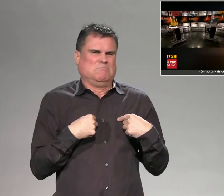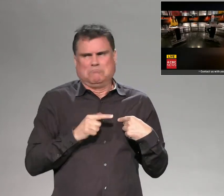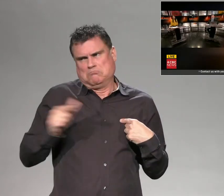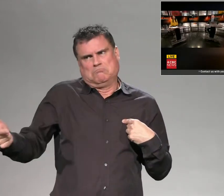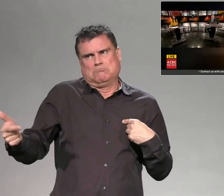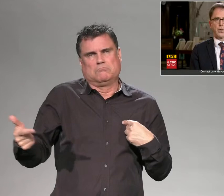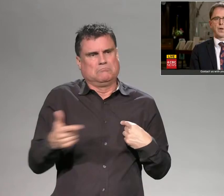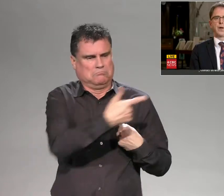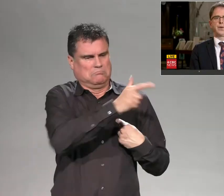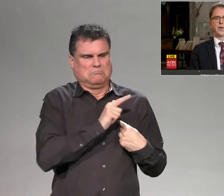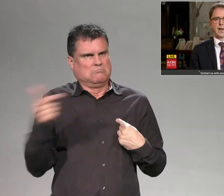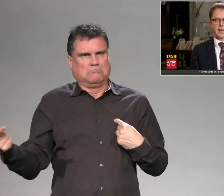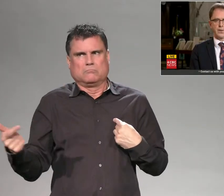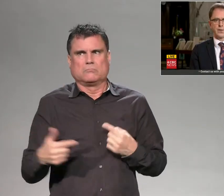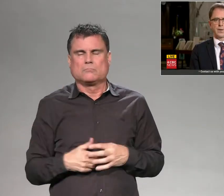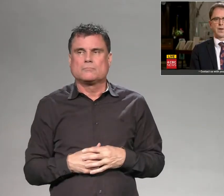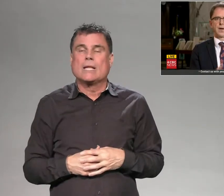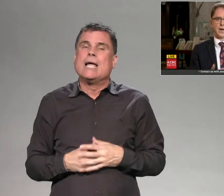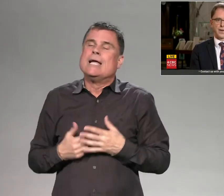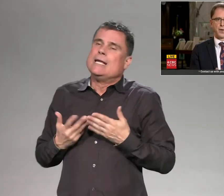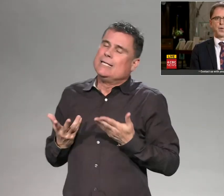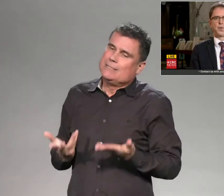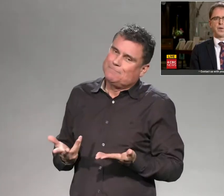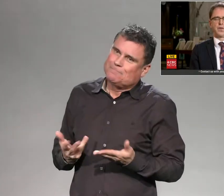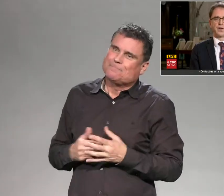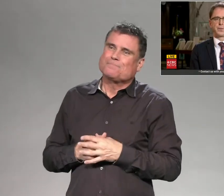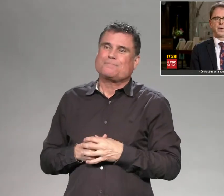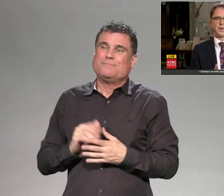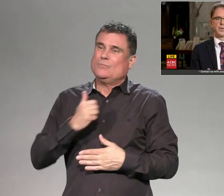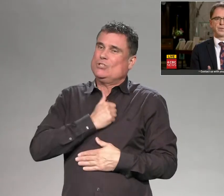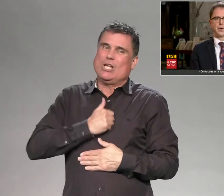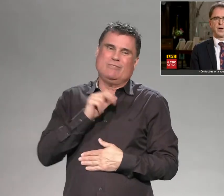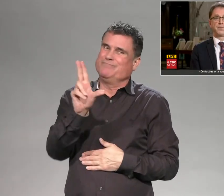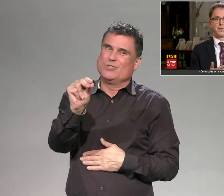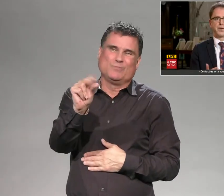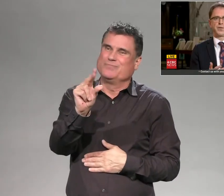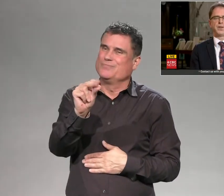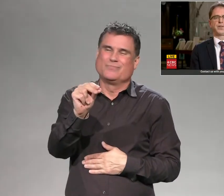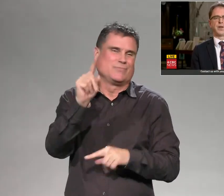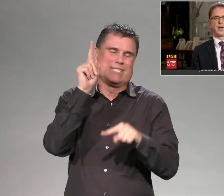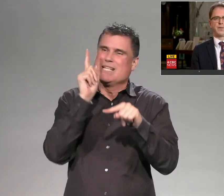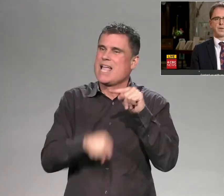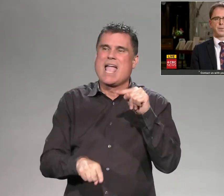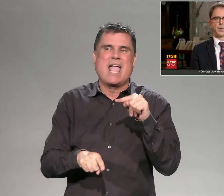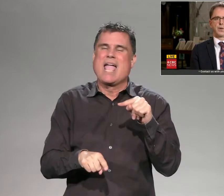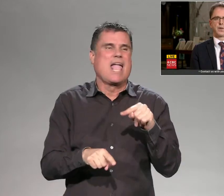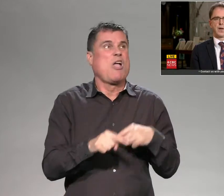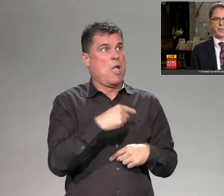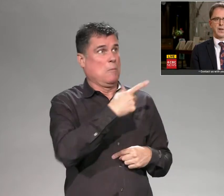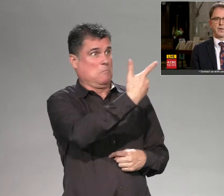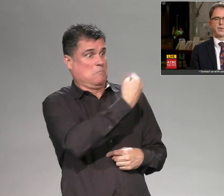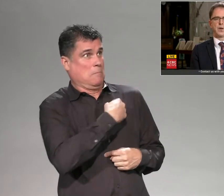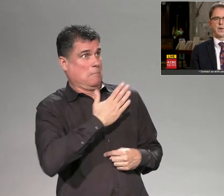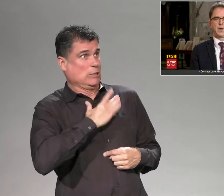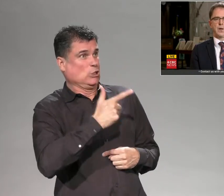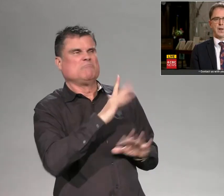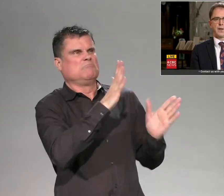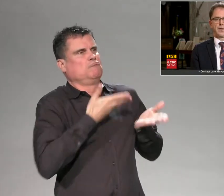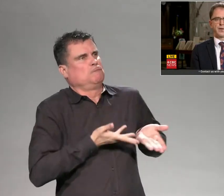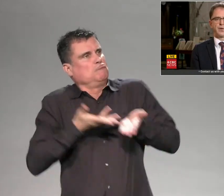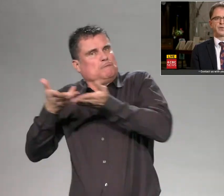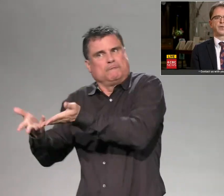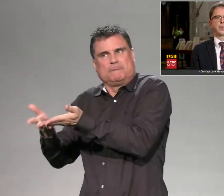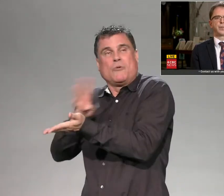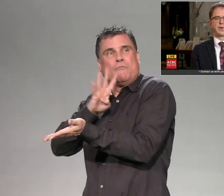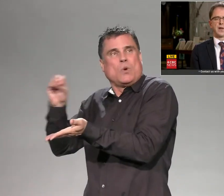The answer is no. You can't. I know the experience. As you know, I'm 56 and I have type 1 diabetes.